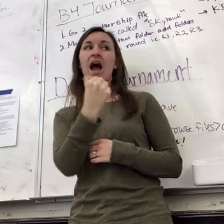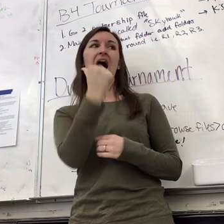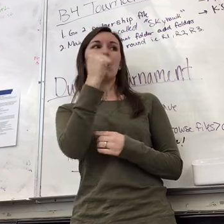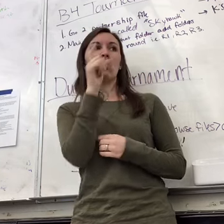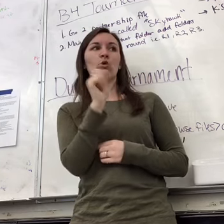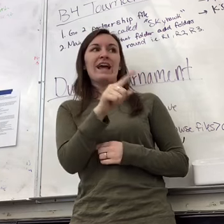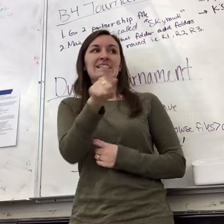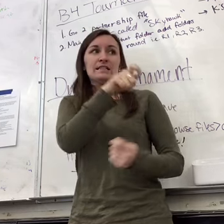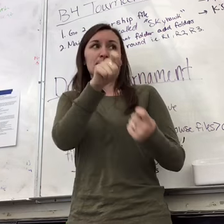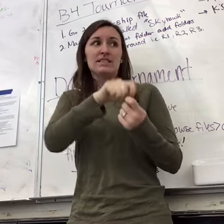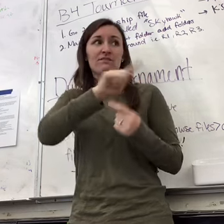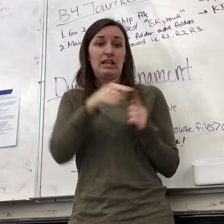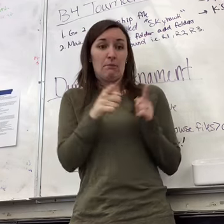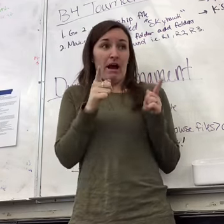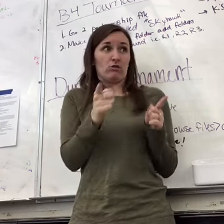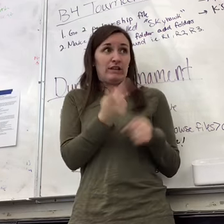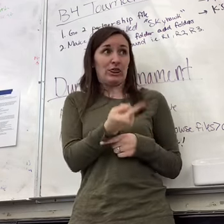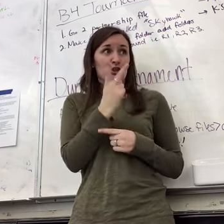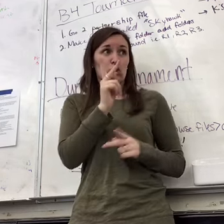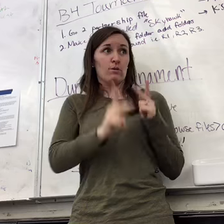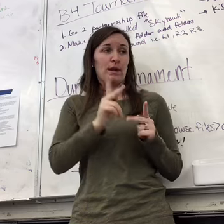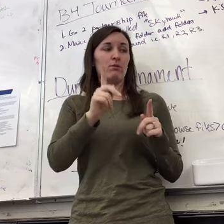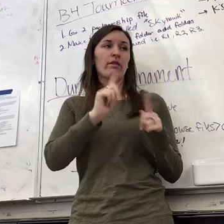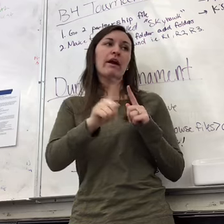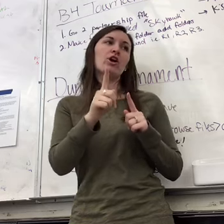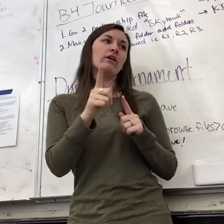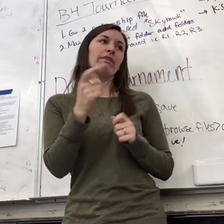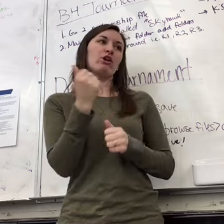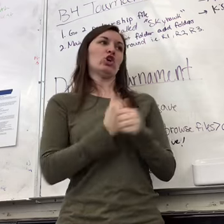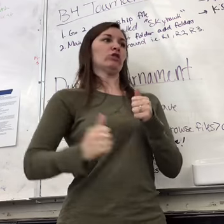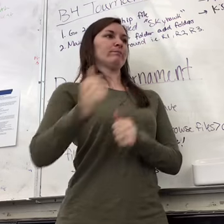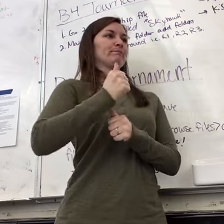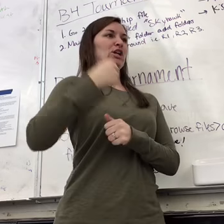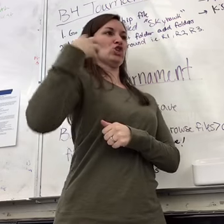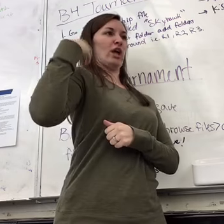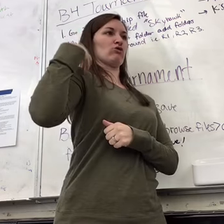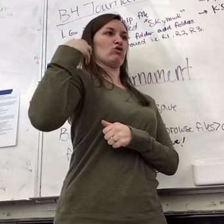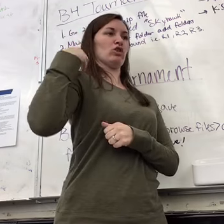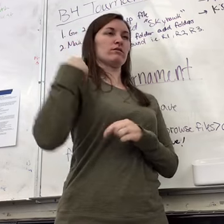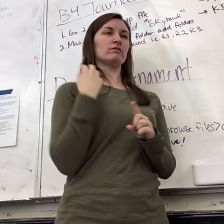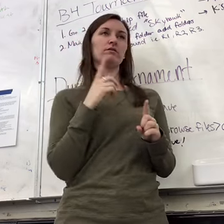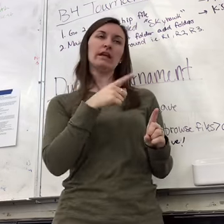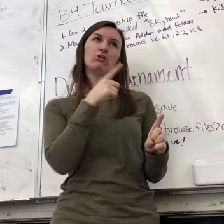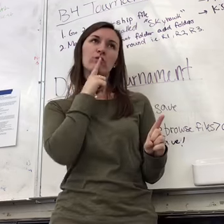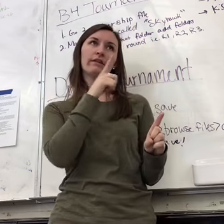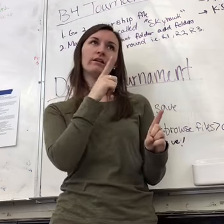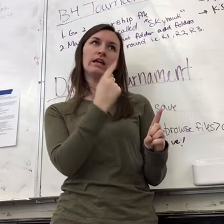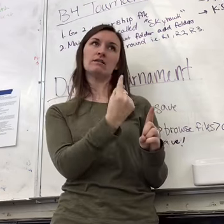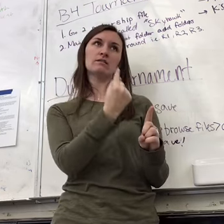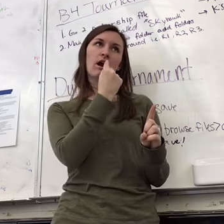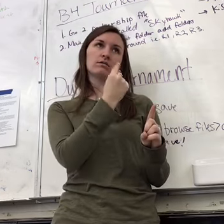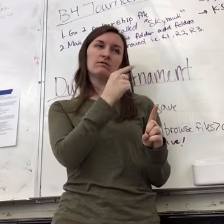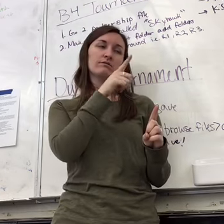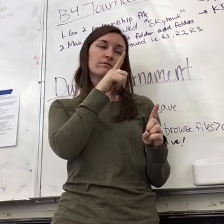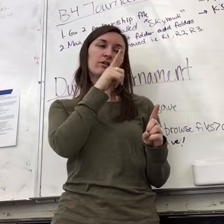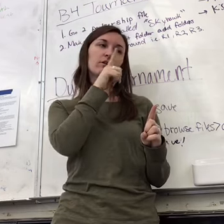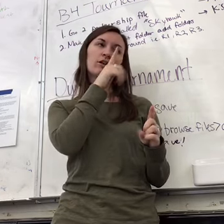generals. He pretty much sucks. He's awful. No, he really is. There's so many jokes about him. Because he